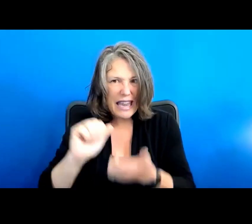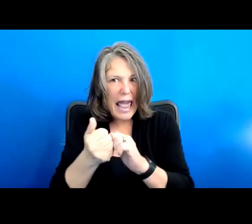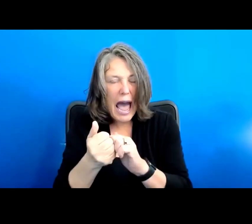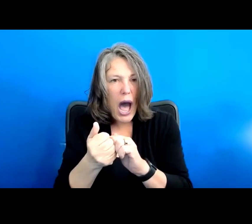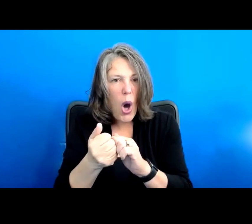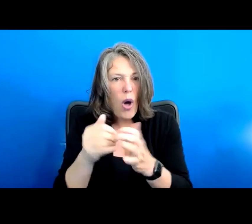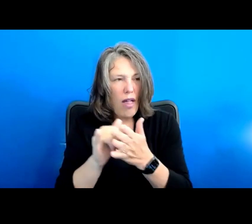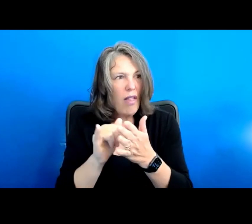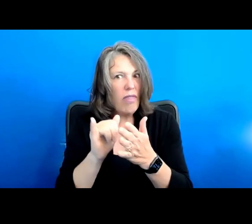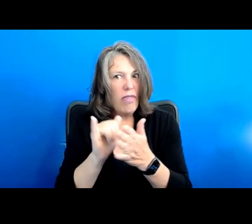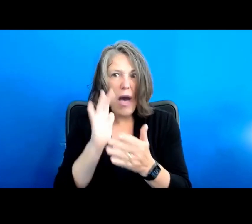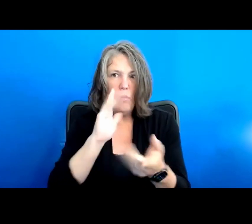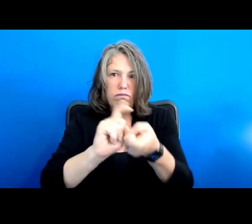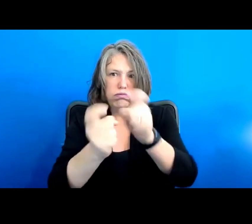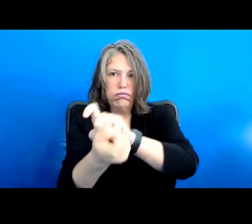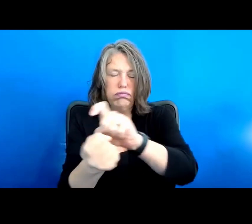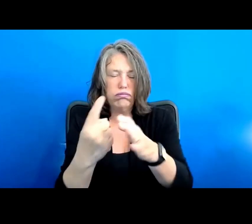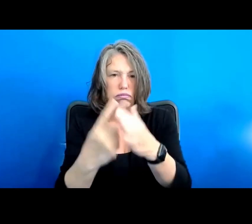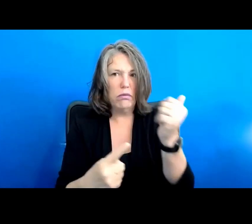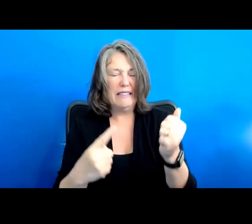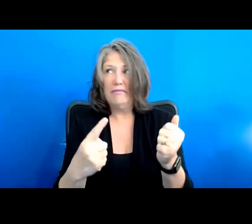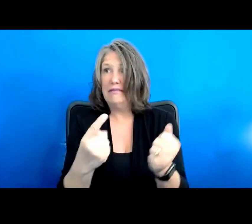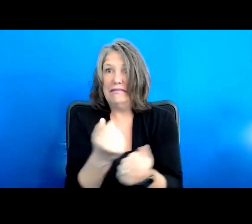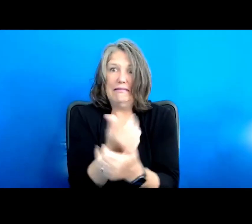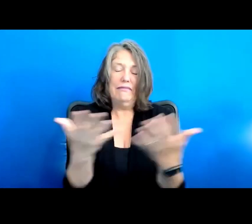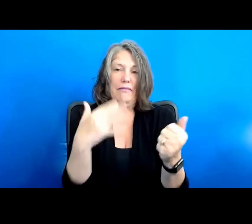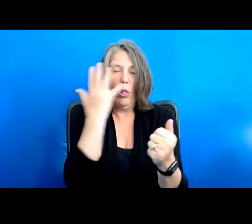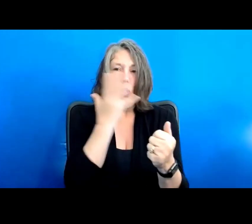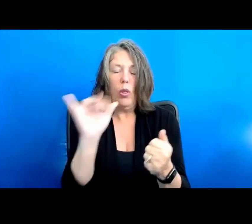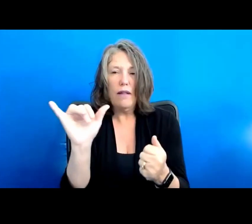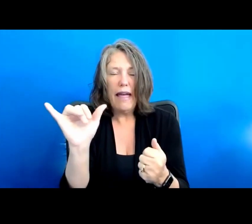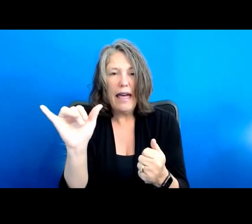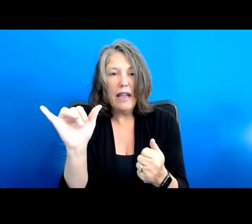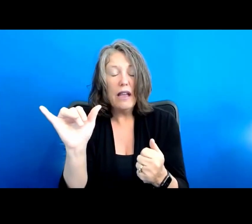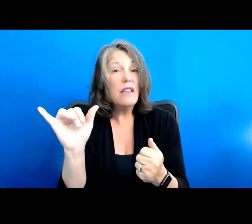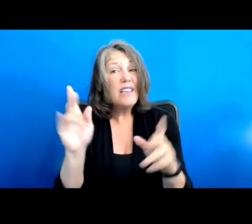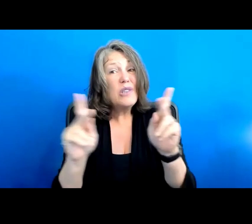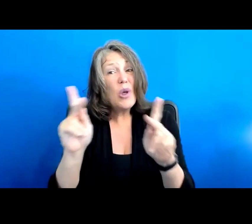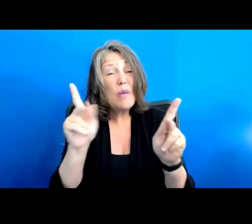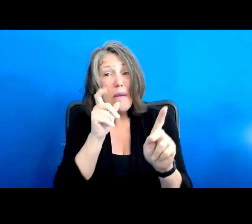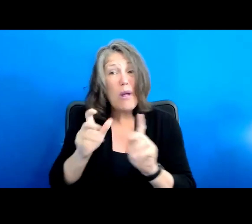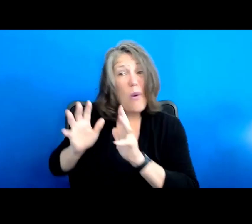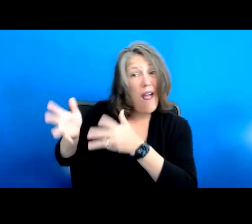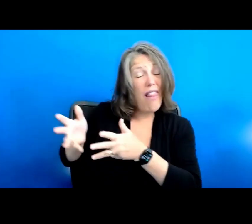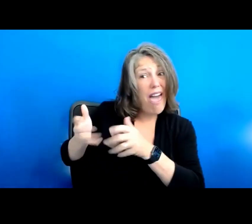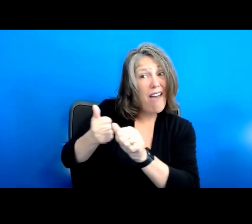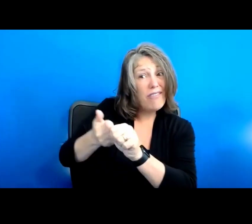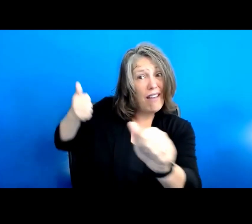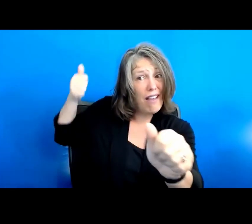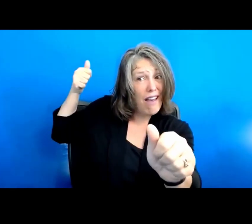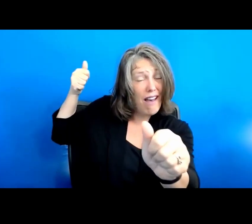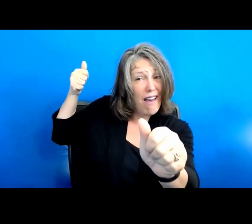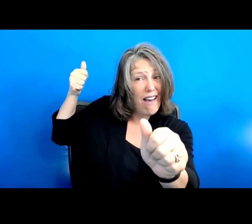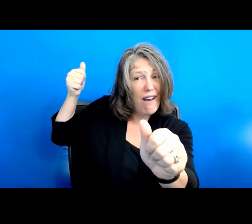of the game. So much so that the furthest left behind might never have a chance to catch